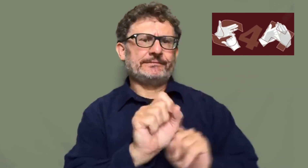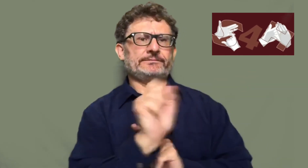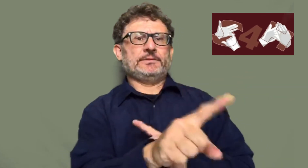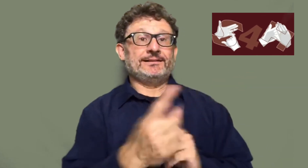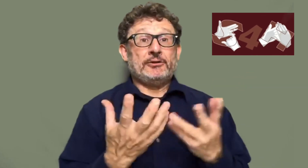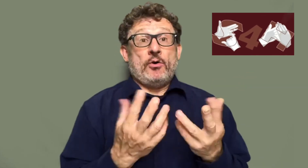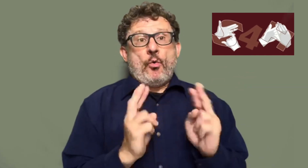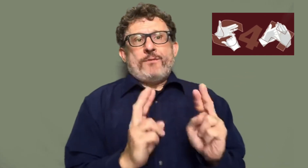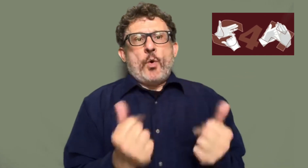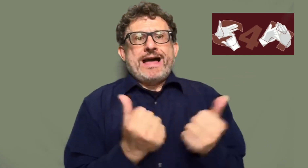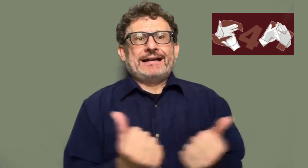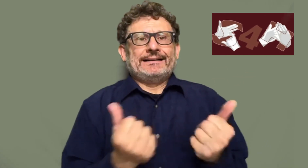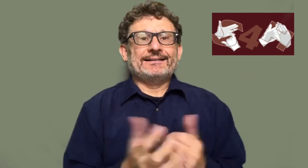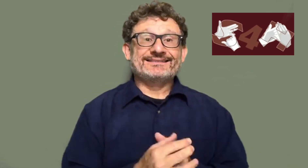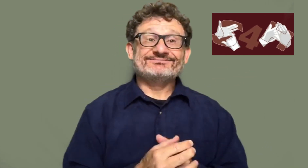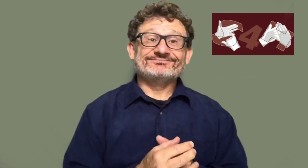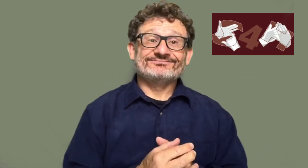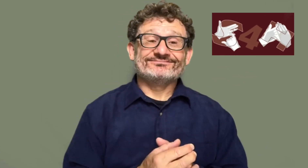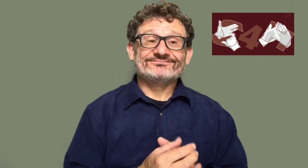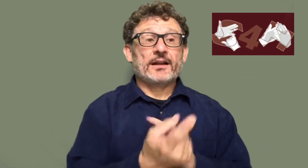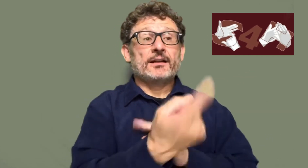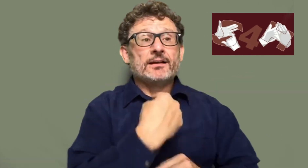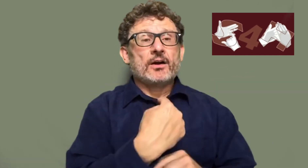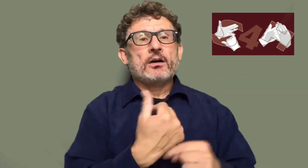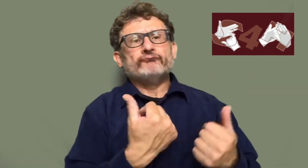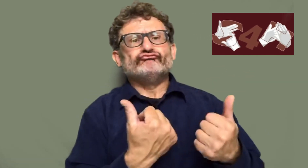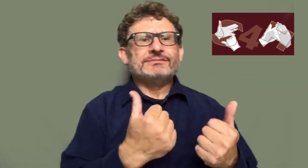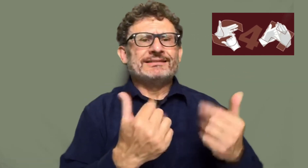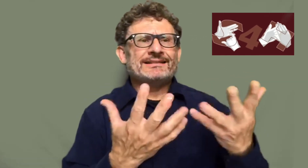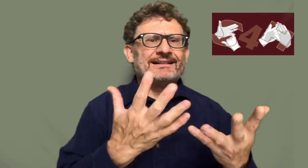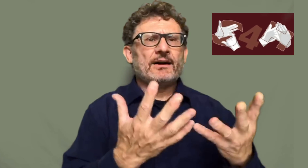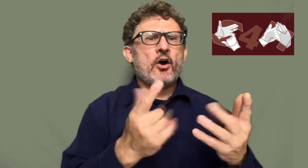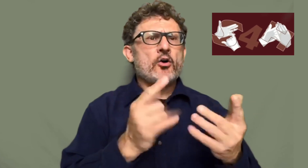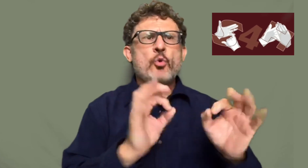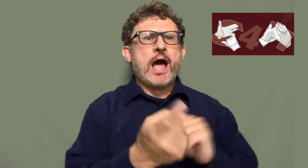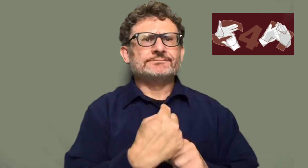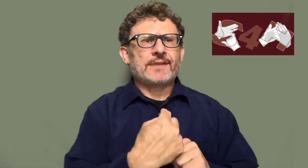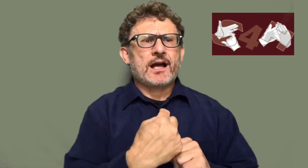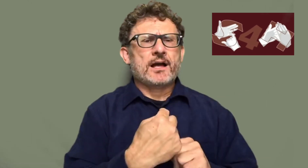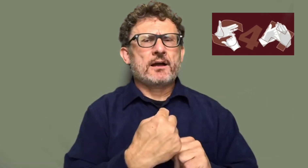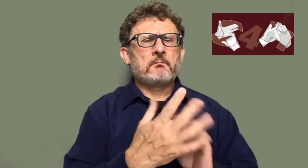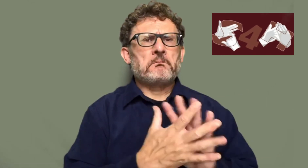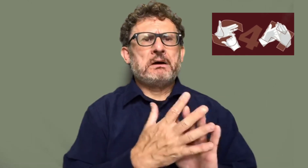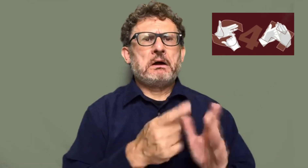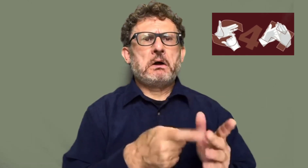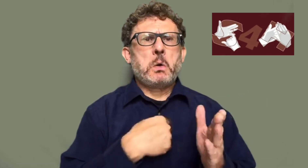to compose an email in an appropriate way to be received by a hearing person. And sometimes I might get a response, which is great,